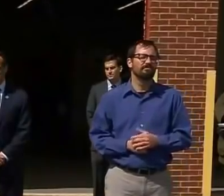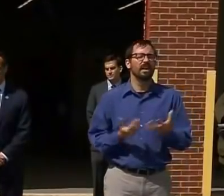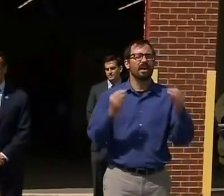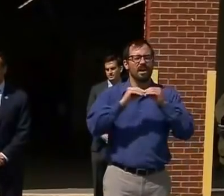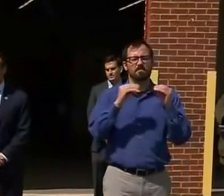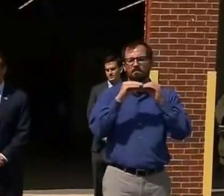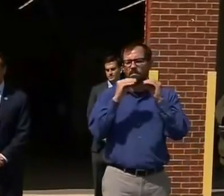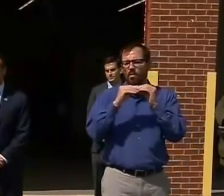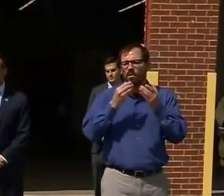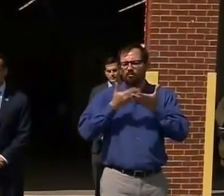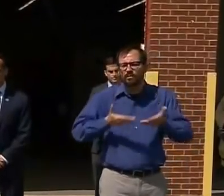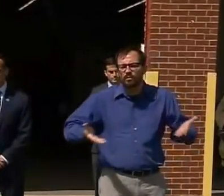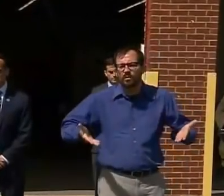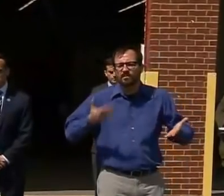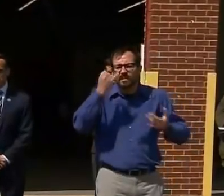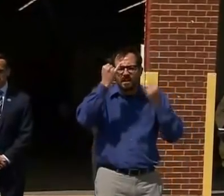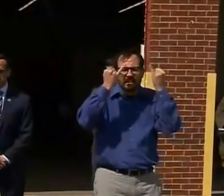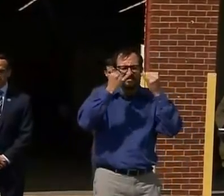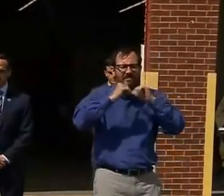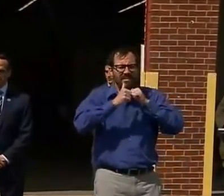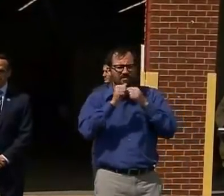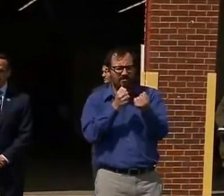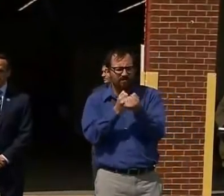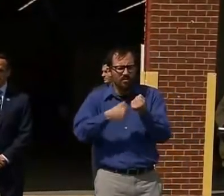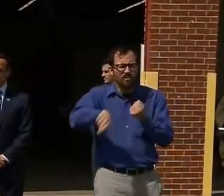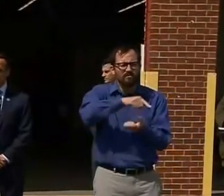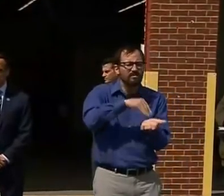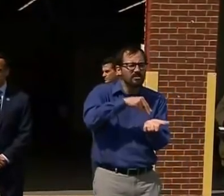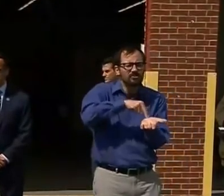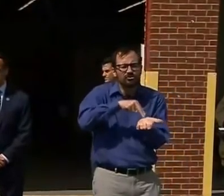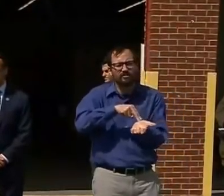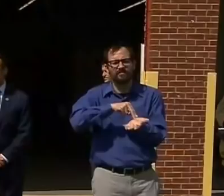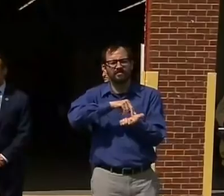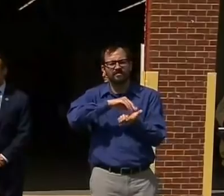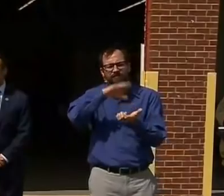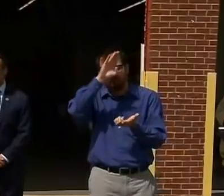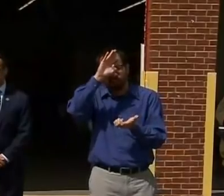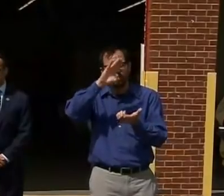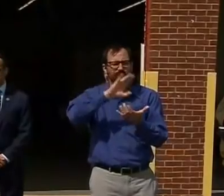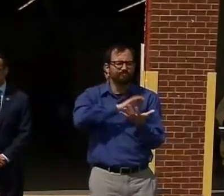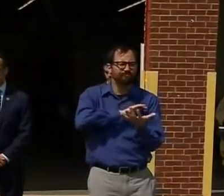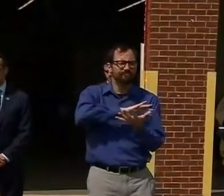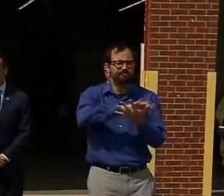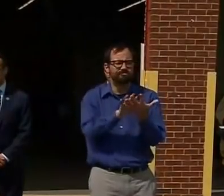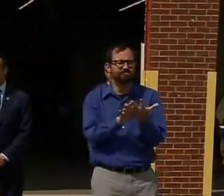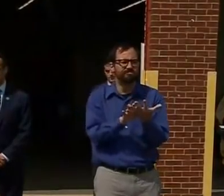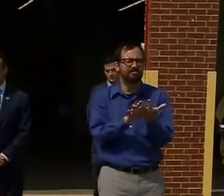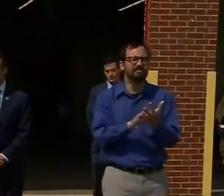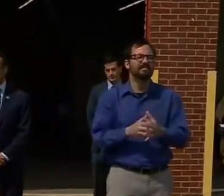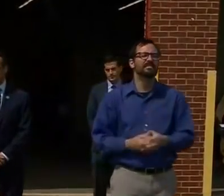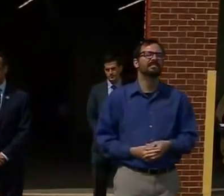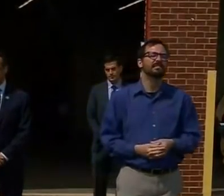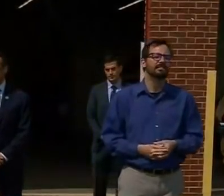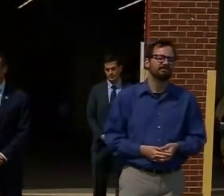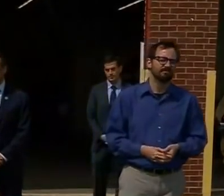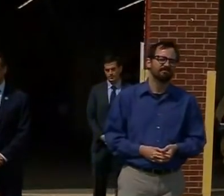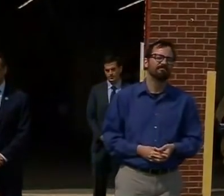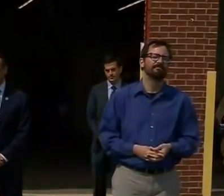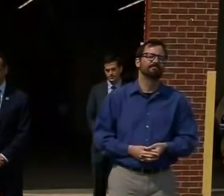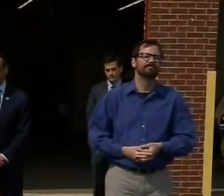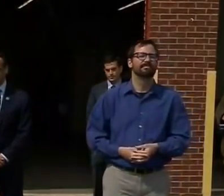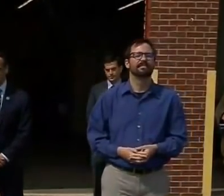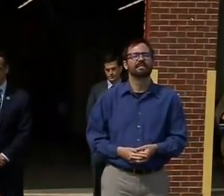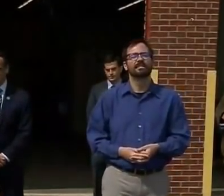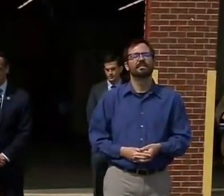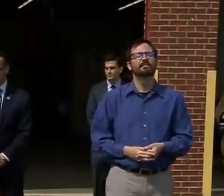We expanded access to the free and priority COVID-19 testing sites for first responders to now include grocery store and